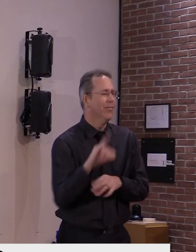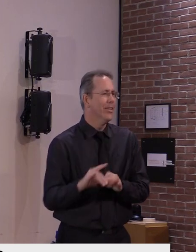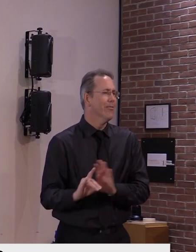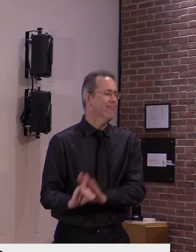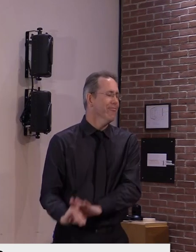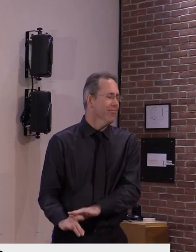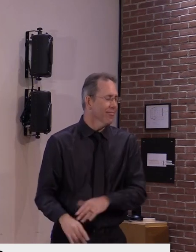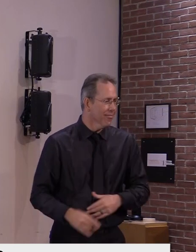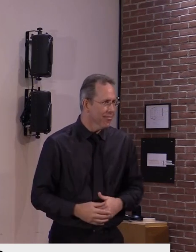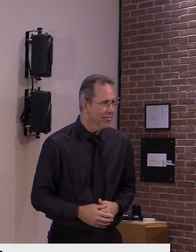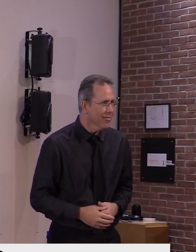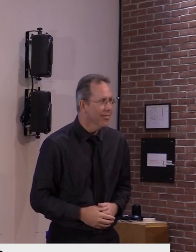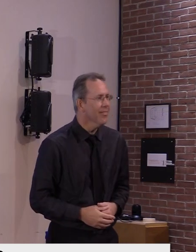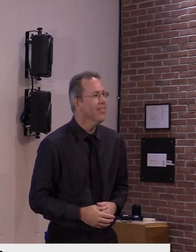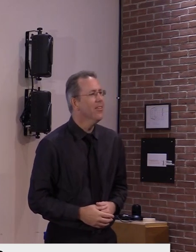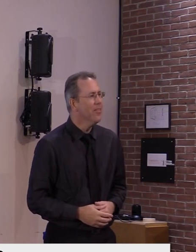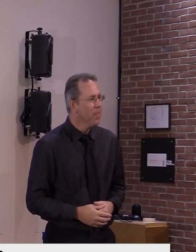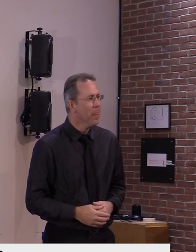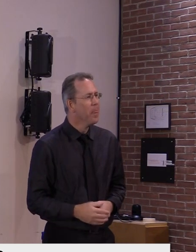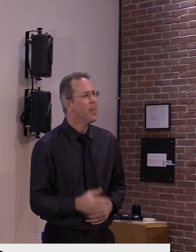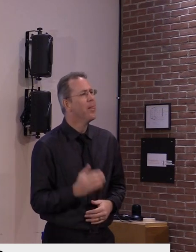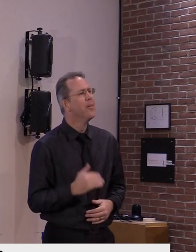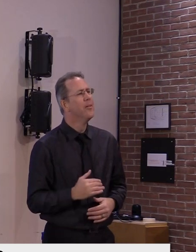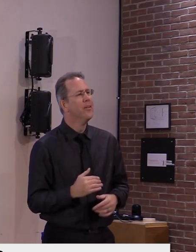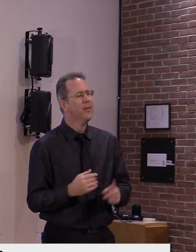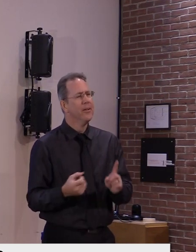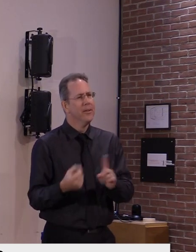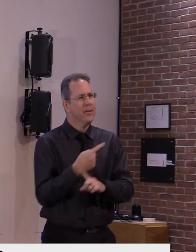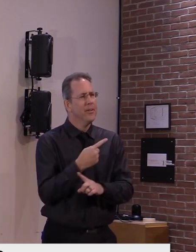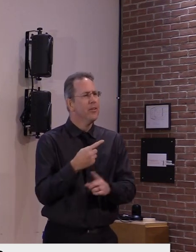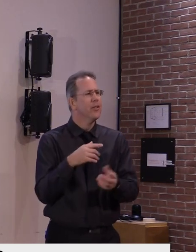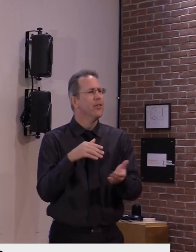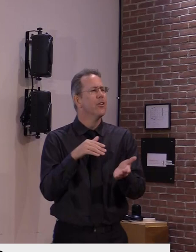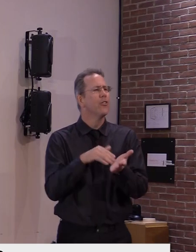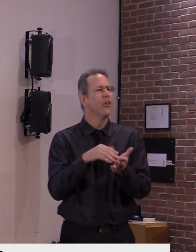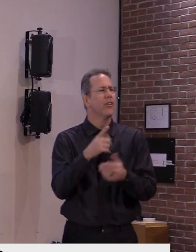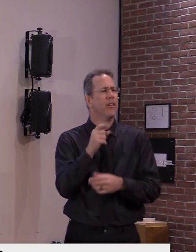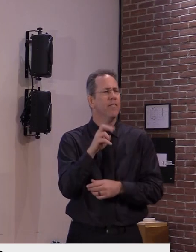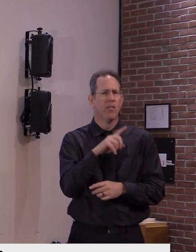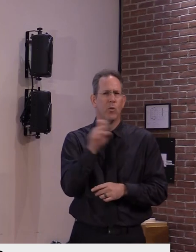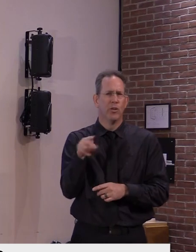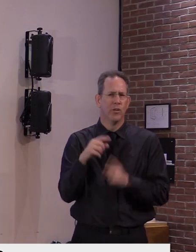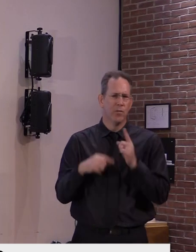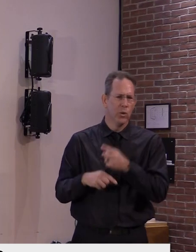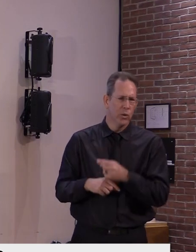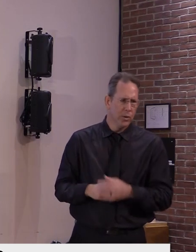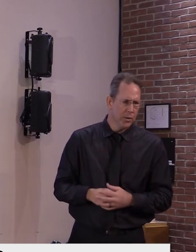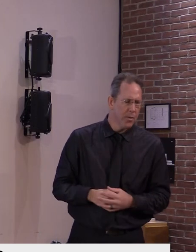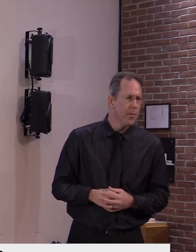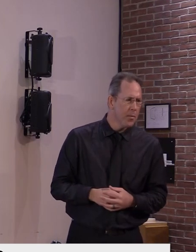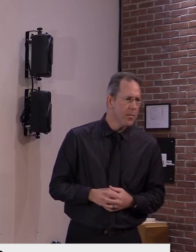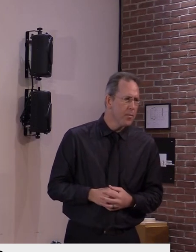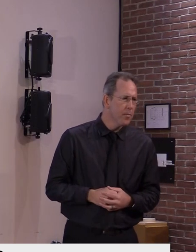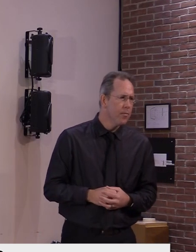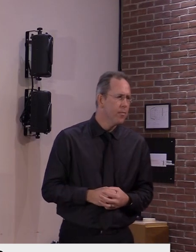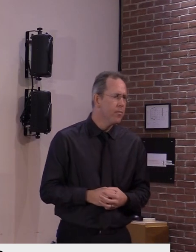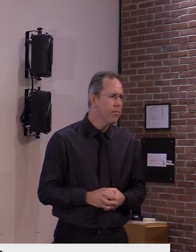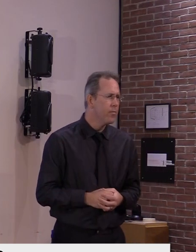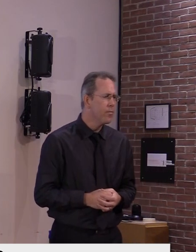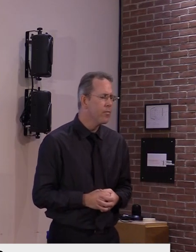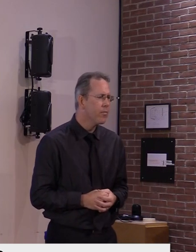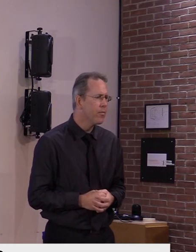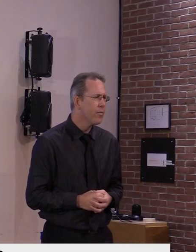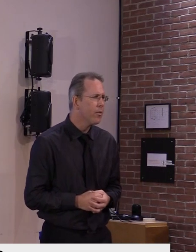Thanks. Dr. Levine, we've seen the SARS had a confirmed fatality